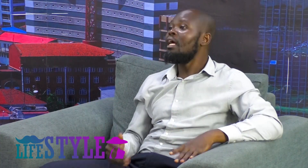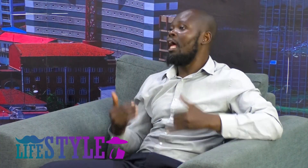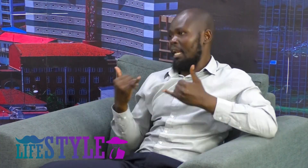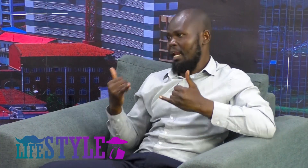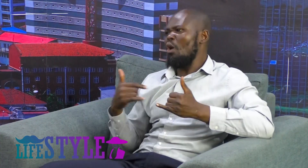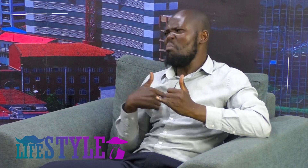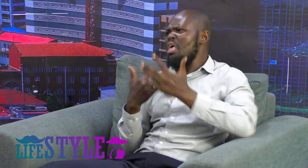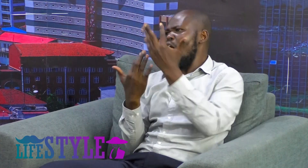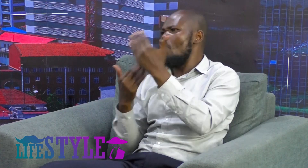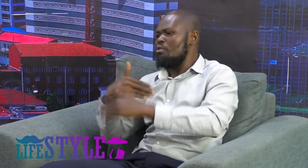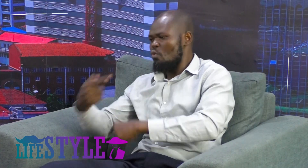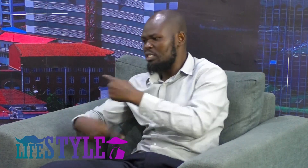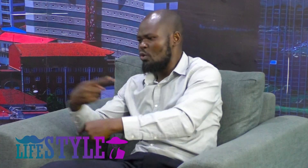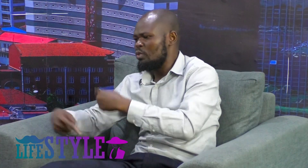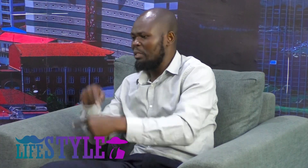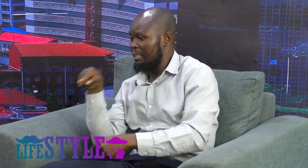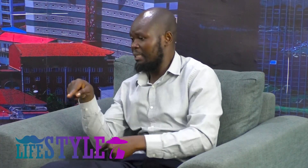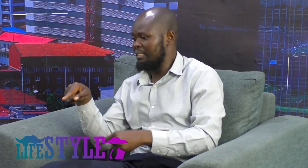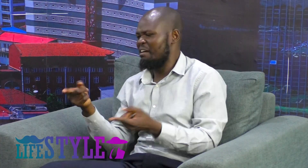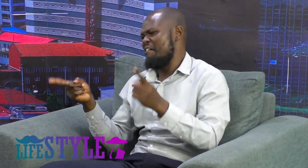Nyangoma, different kind of schools for the deaf. But then